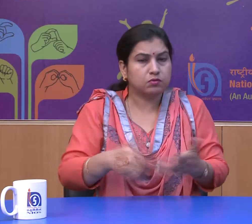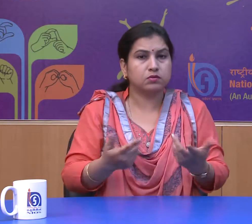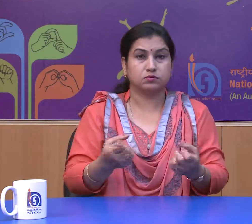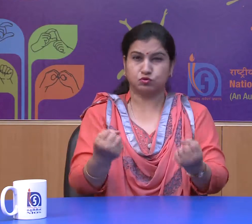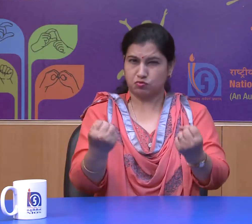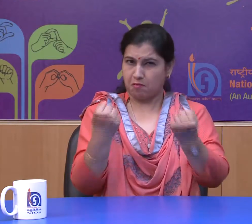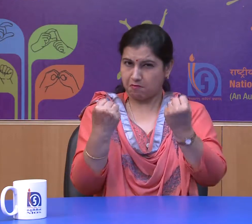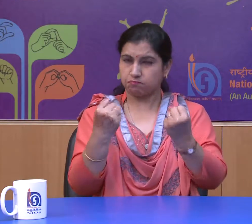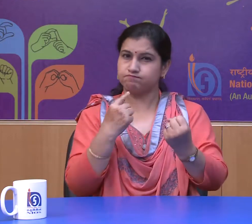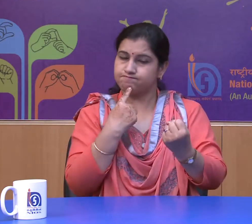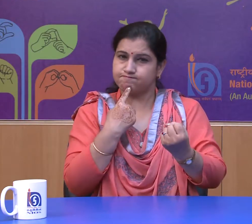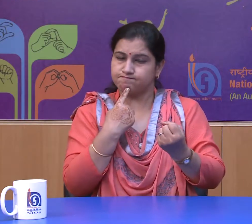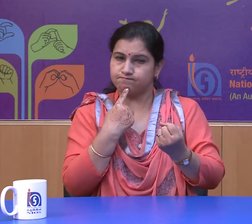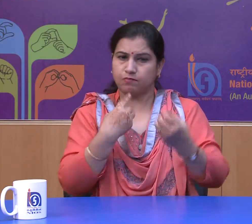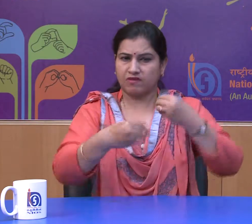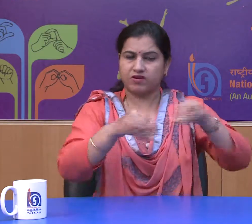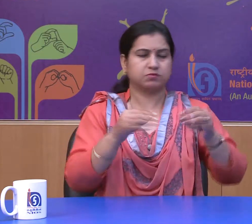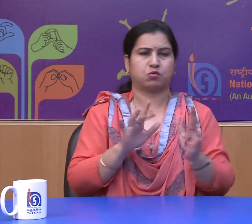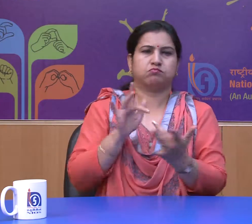strict nor very flexible.